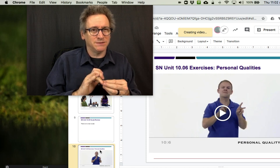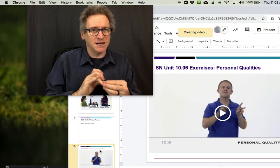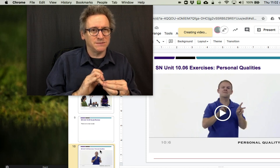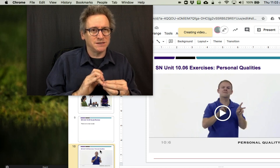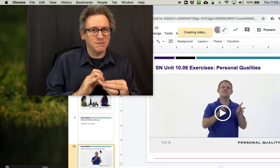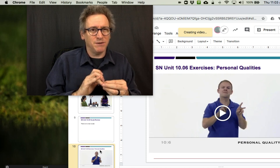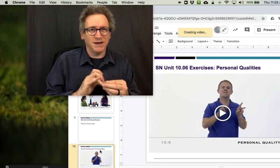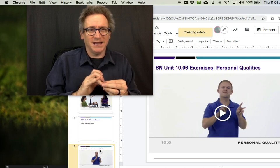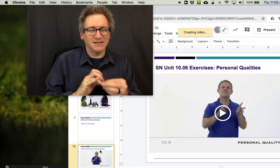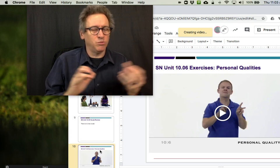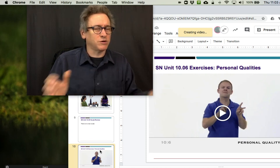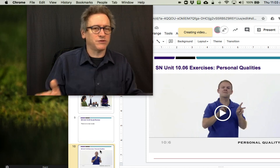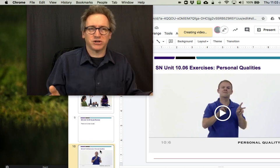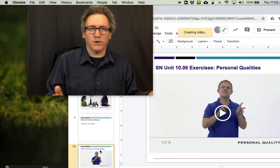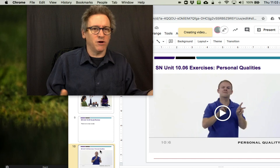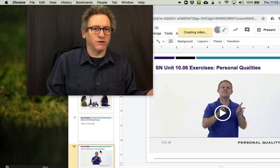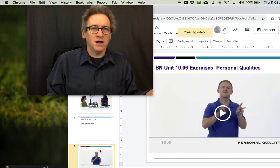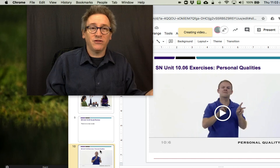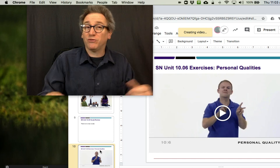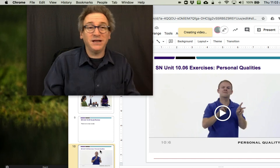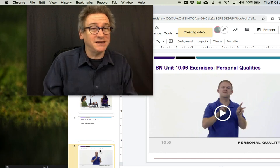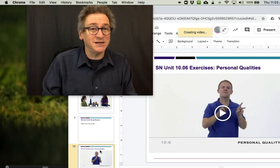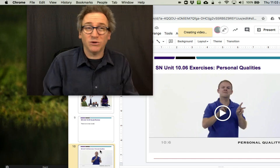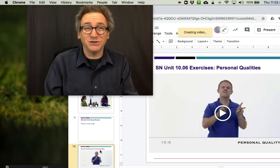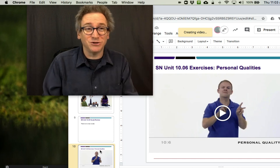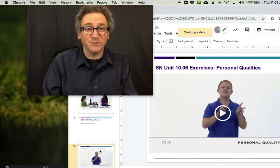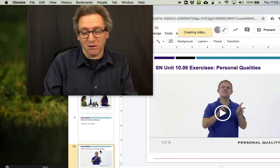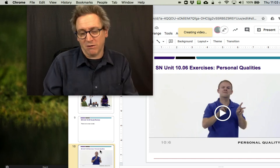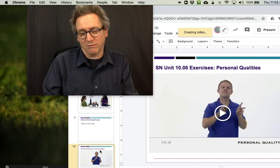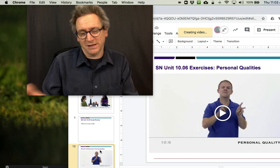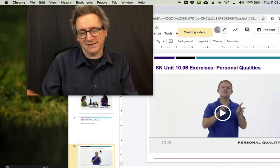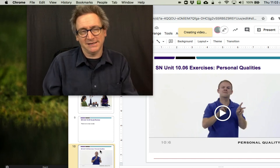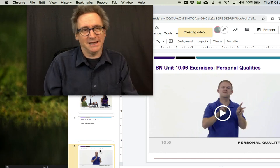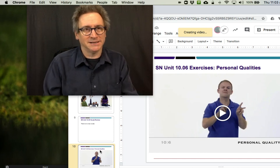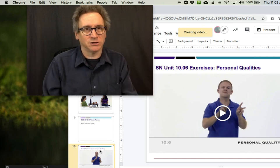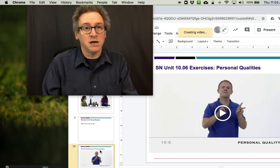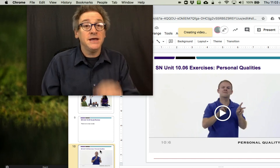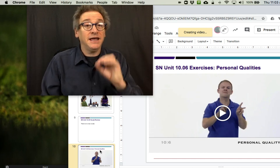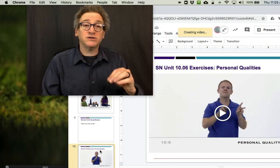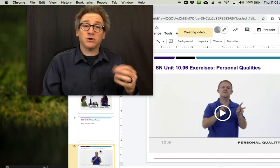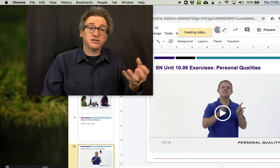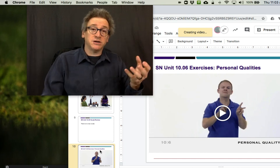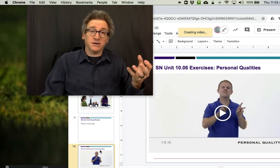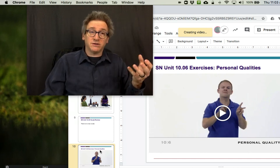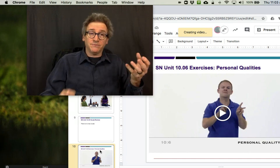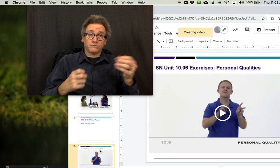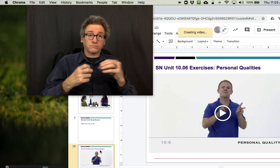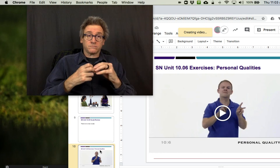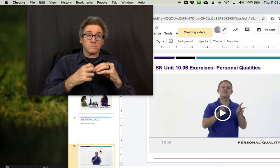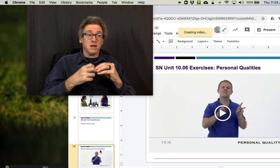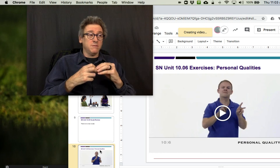dumb sometimes, but it's worth just going over. They're pretty easy. Once you do them, you go, oh, well, that's an easy answer. If there's a question about